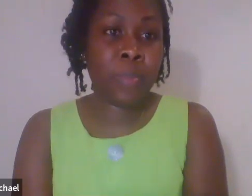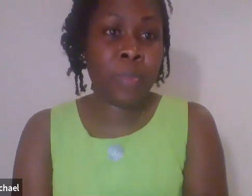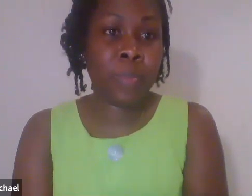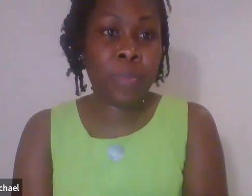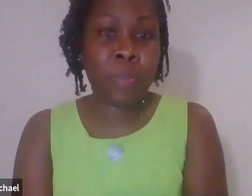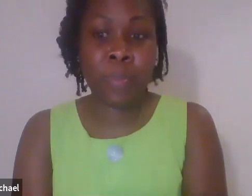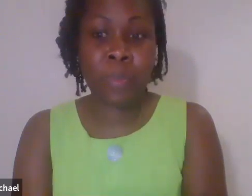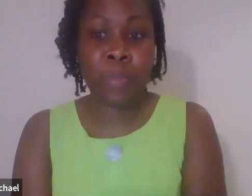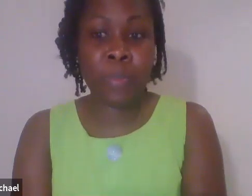Ayoti.